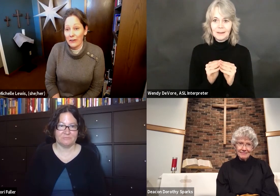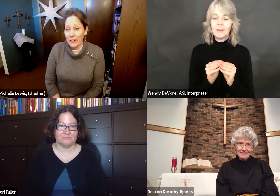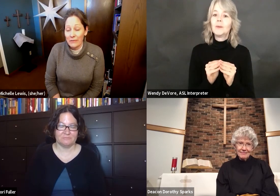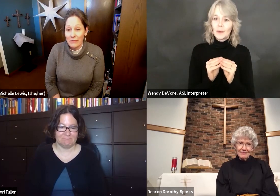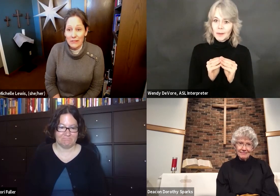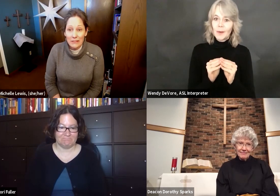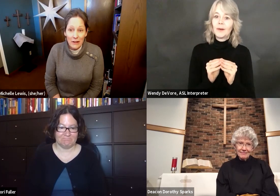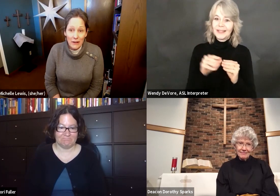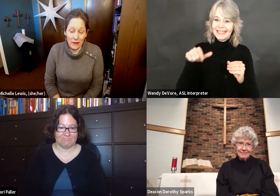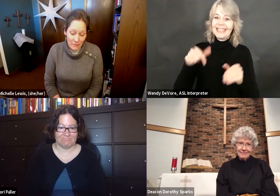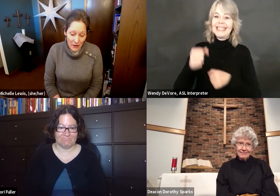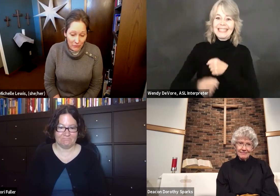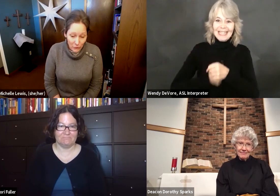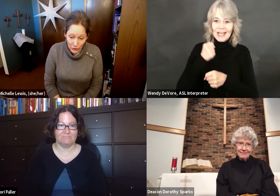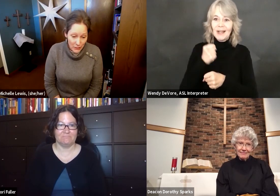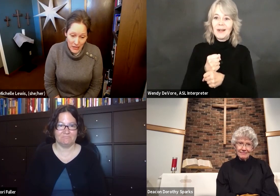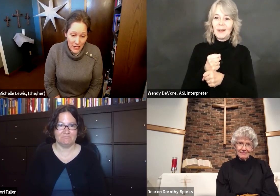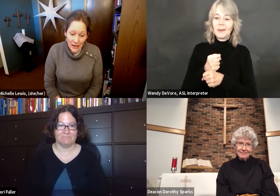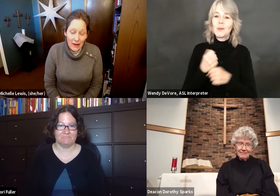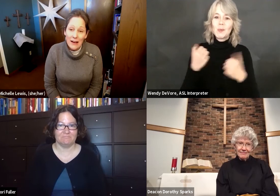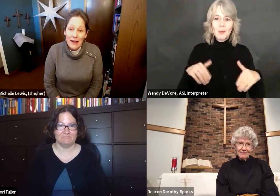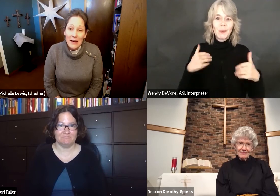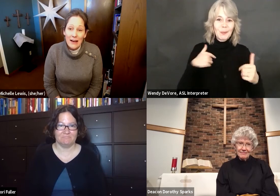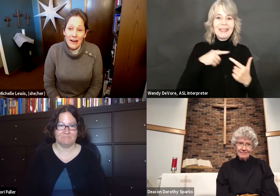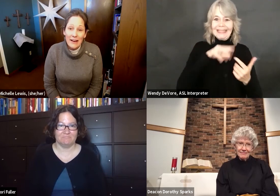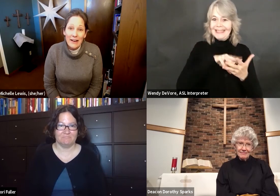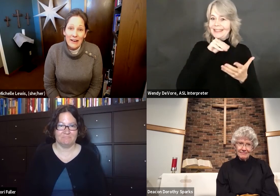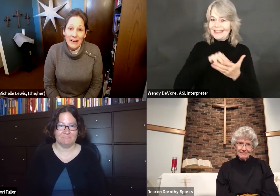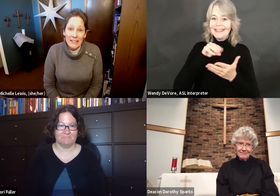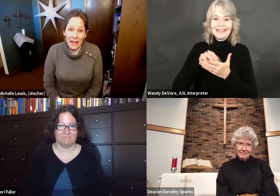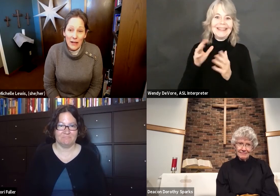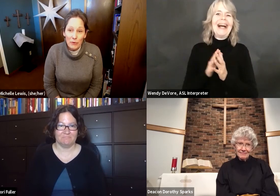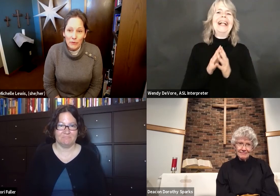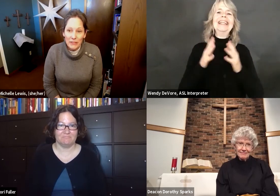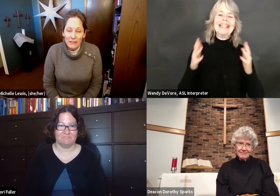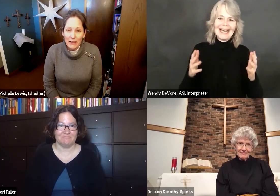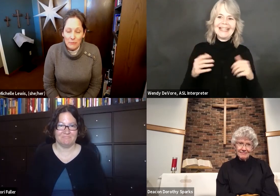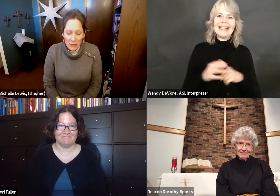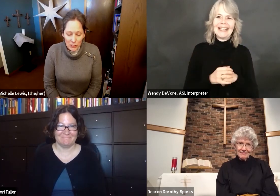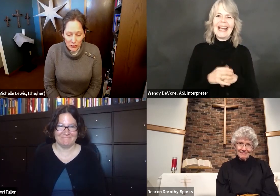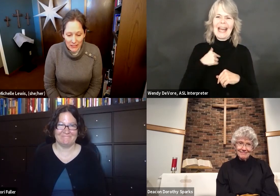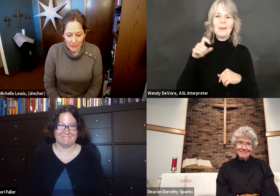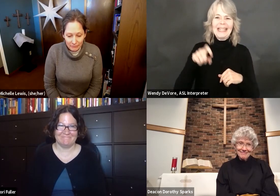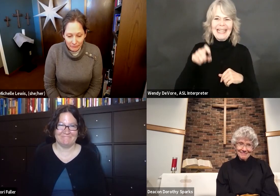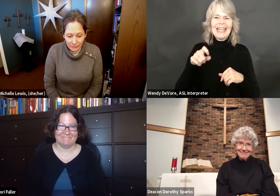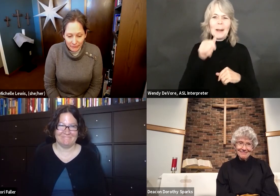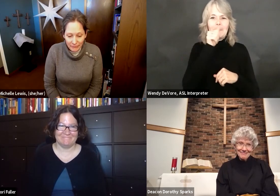year of learning and a time when we'll need lots of